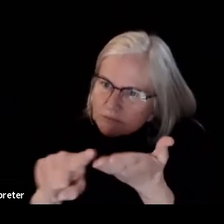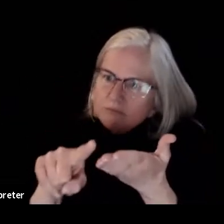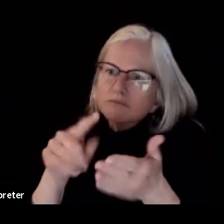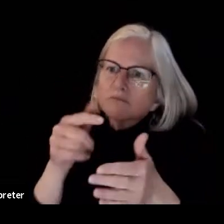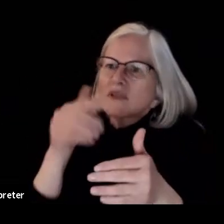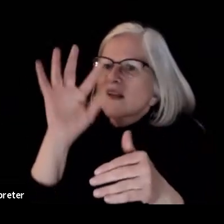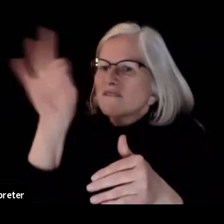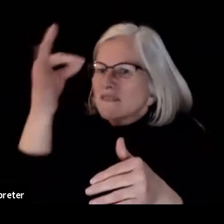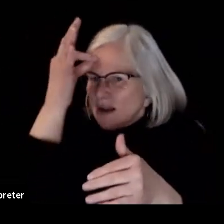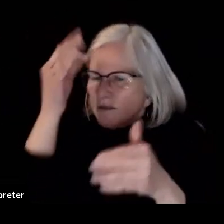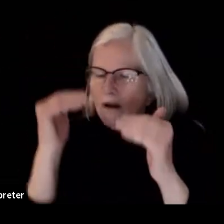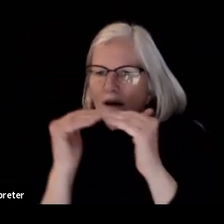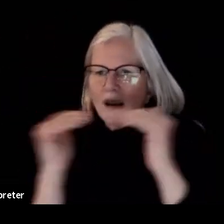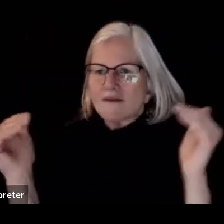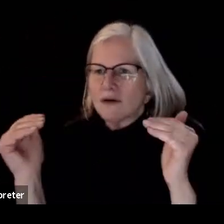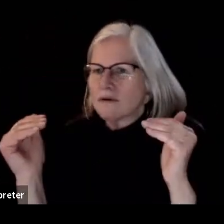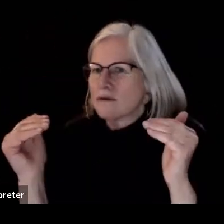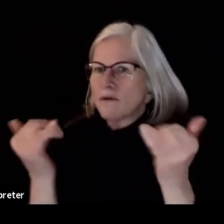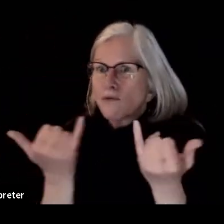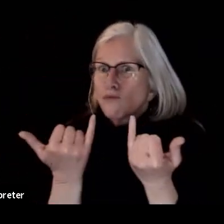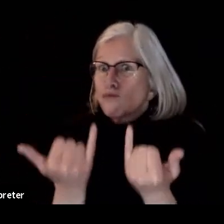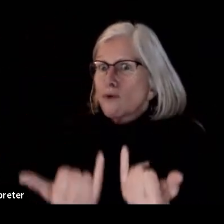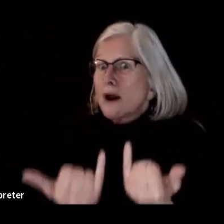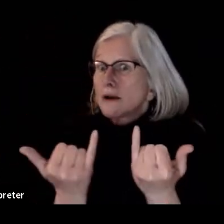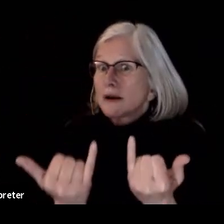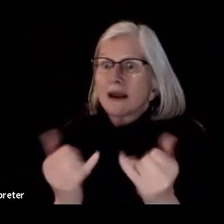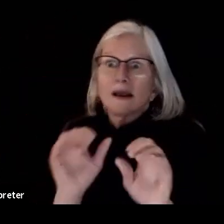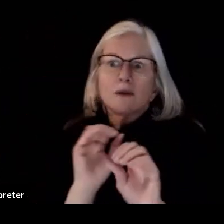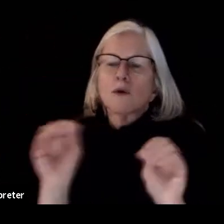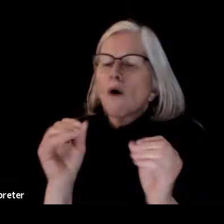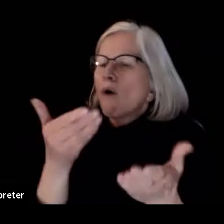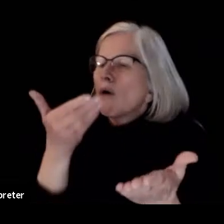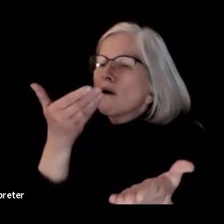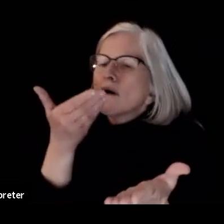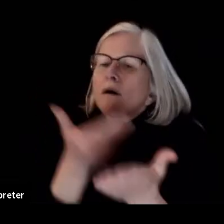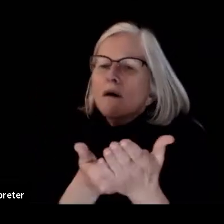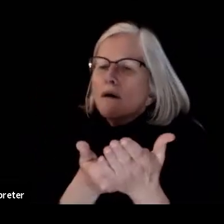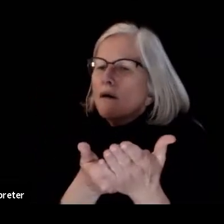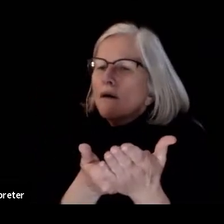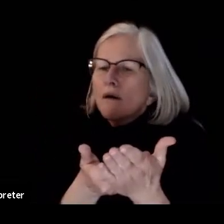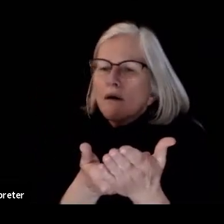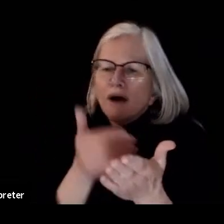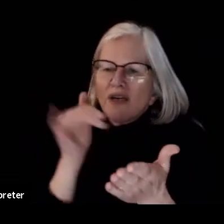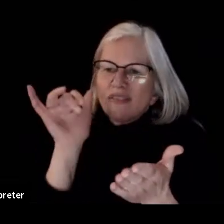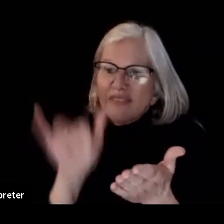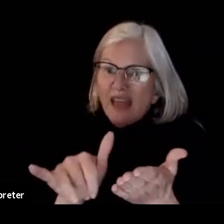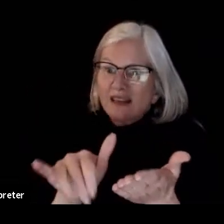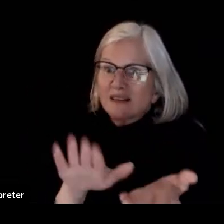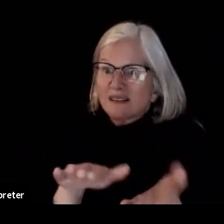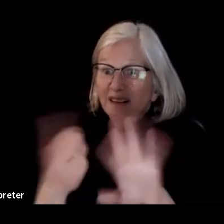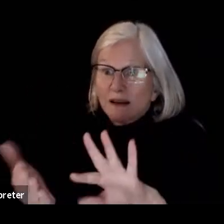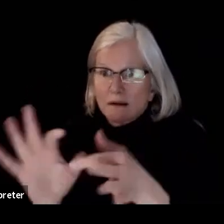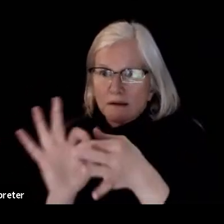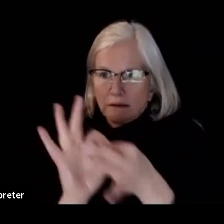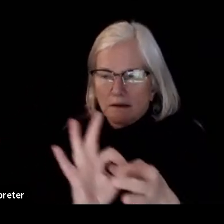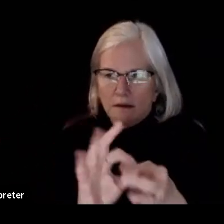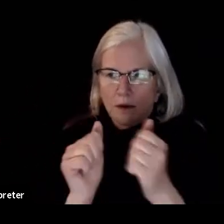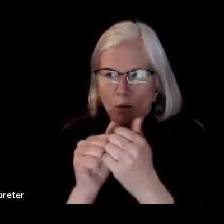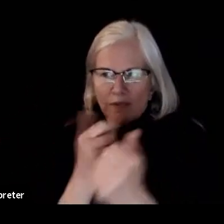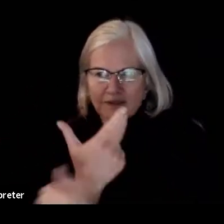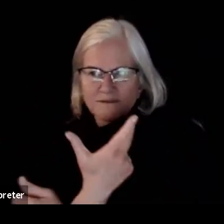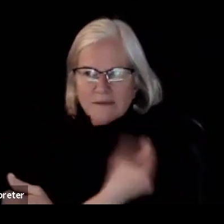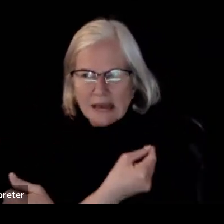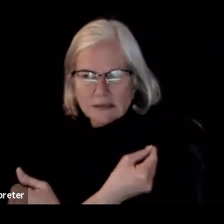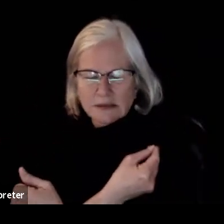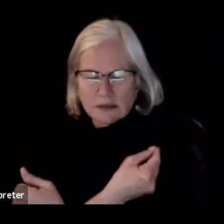time, there is no evidence to suggest that any of those deaths were vaccine related. In other words, there are a number